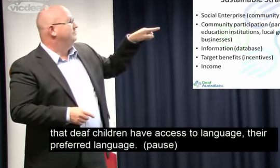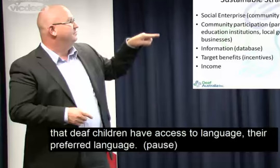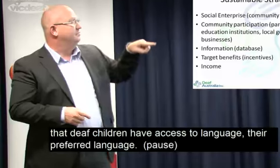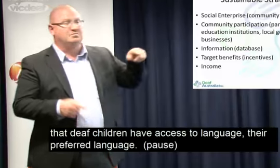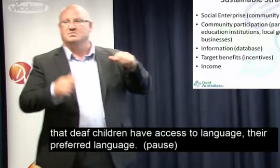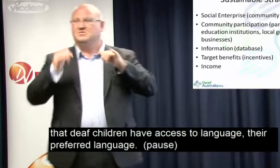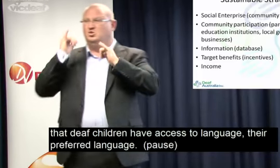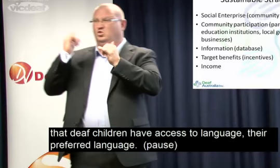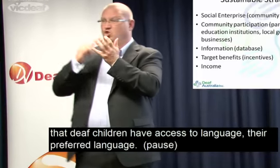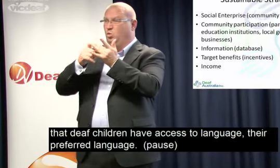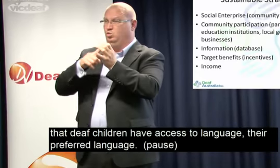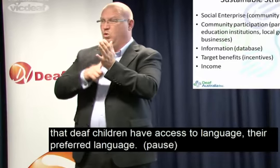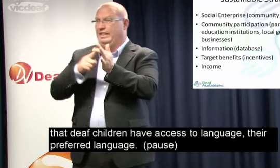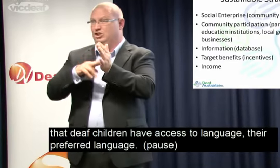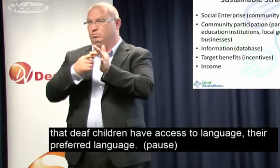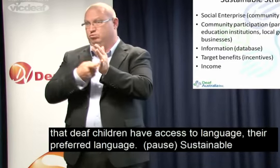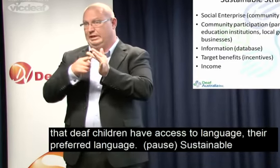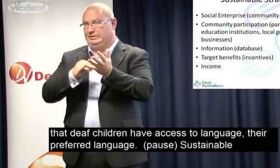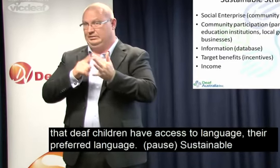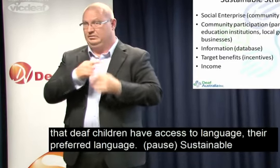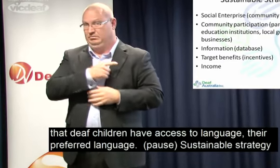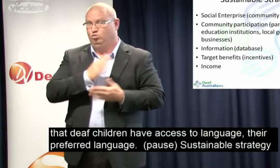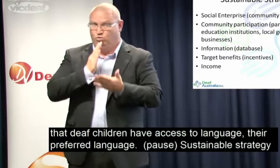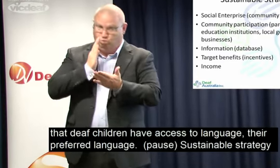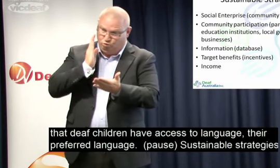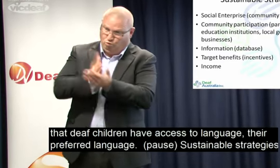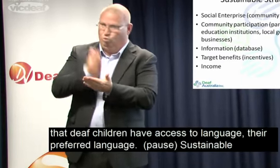Sustainable strategies, looking at social enterprise.